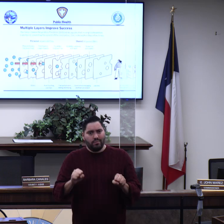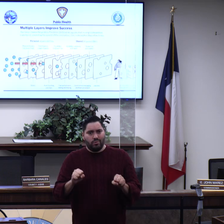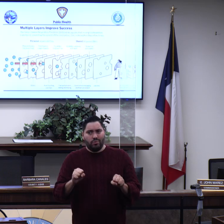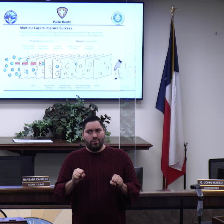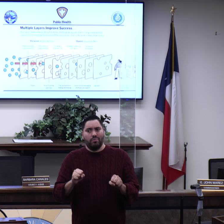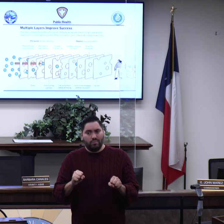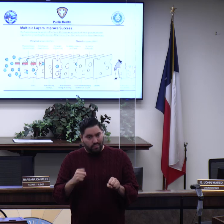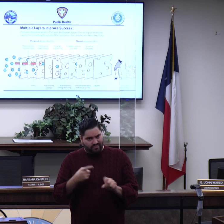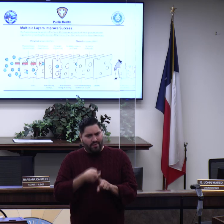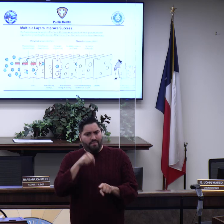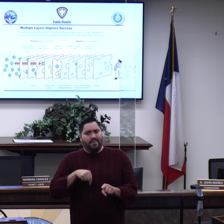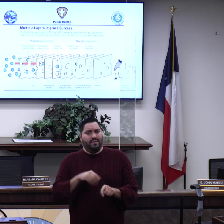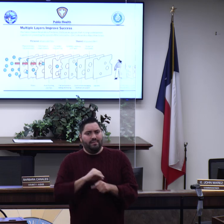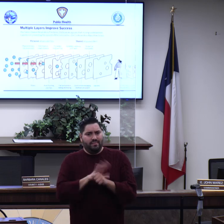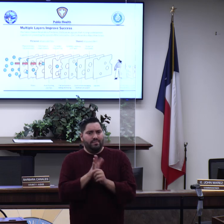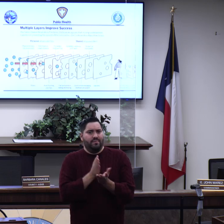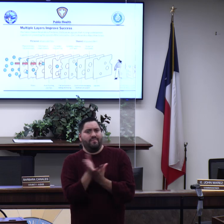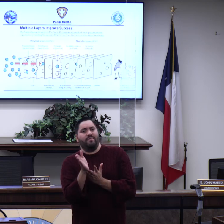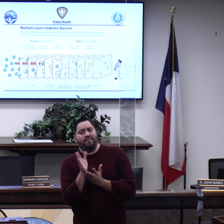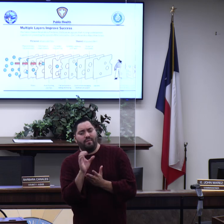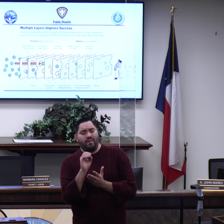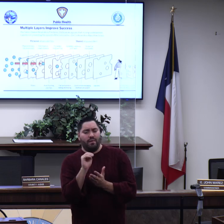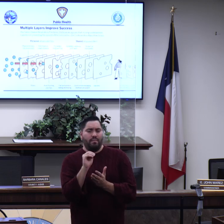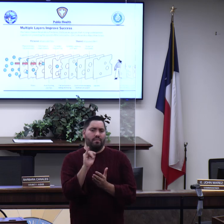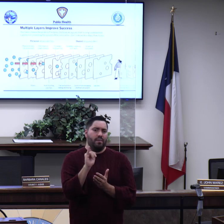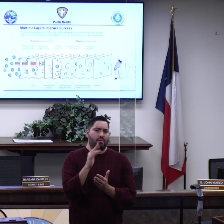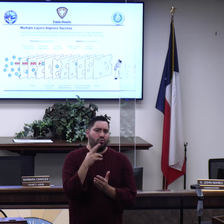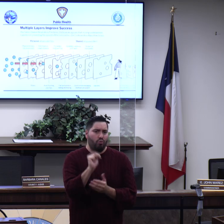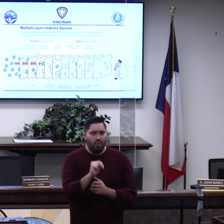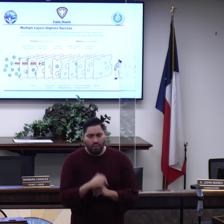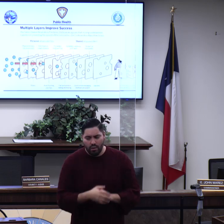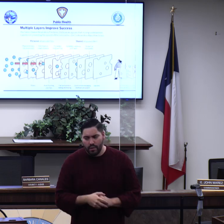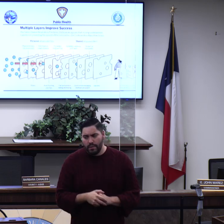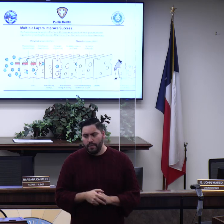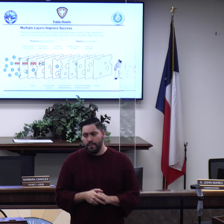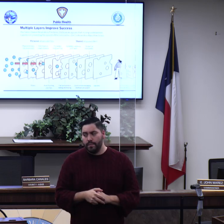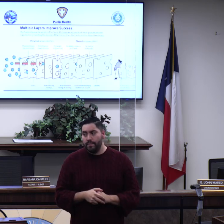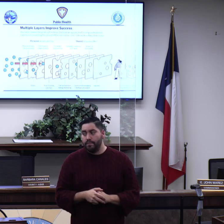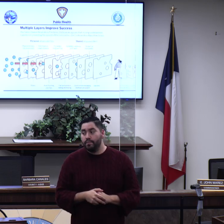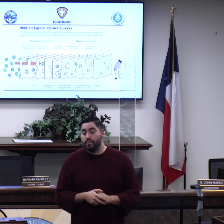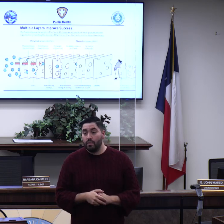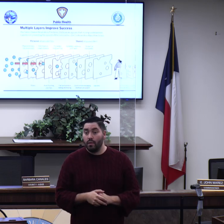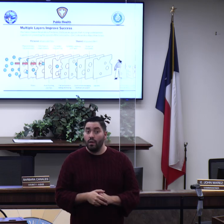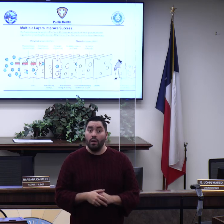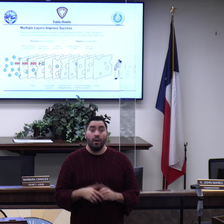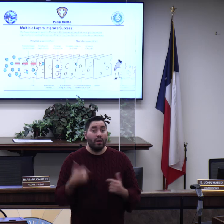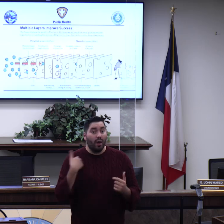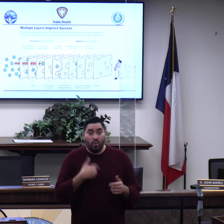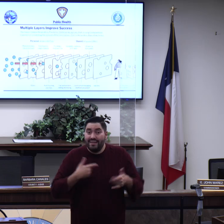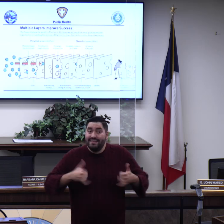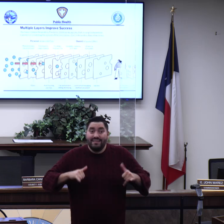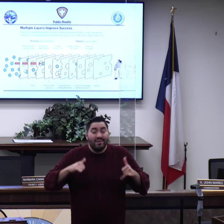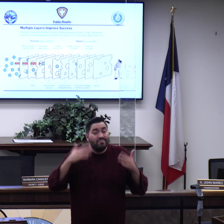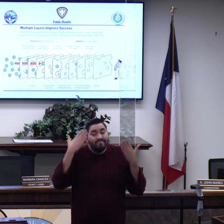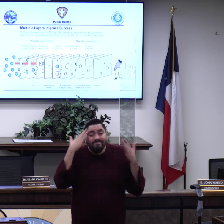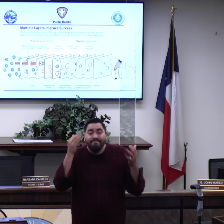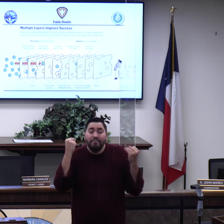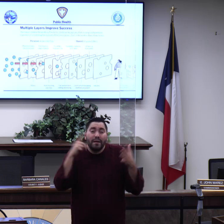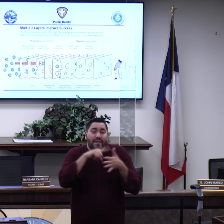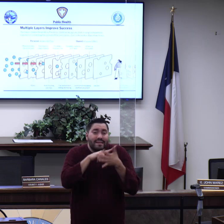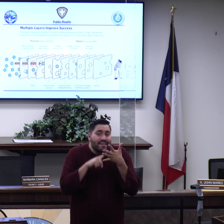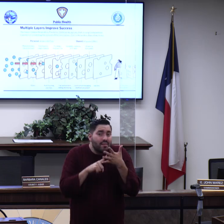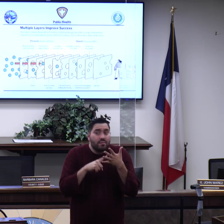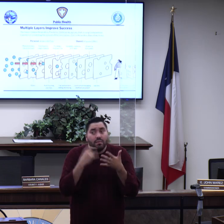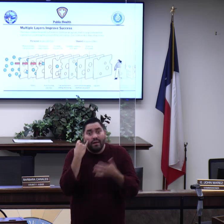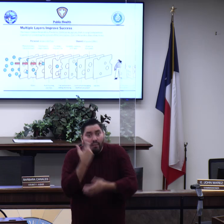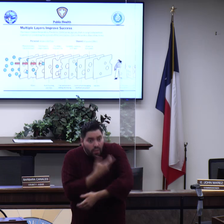this new variant. As we learn more about this variant and whether it can evade diagnostic, treatment, and current